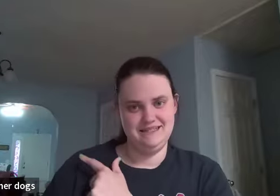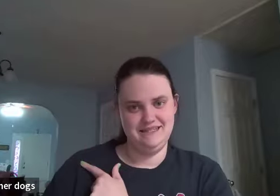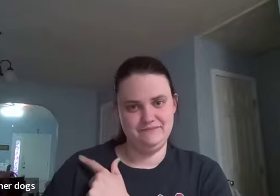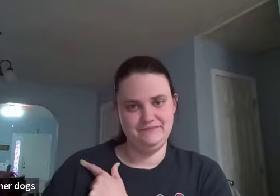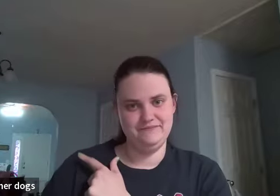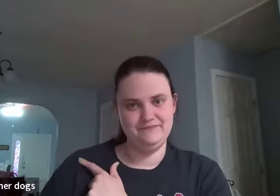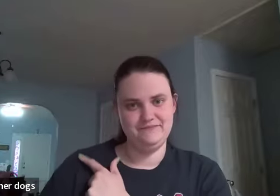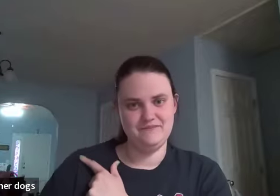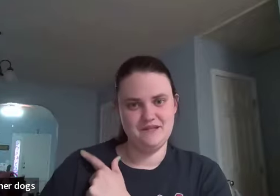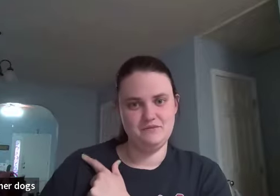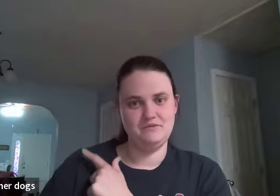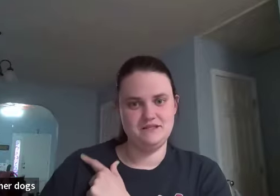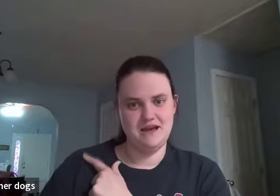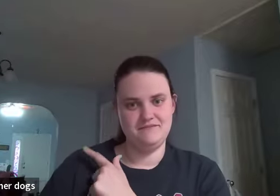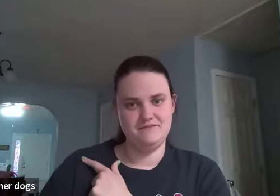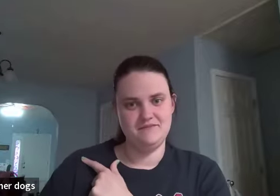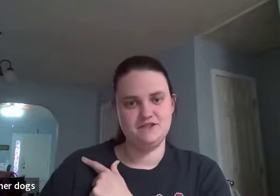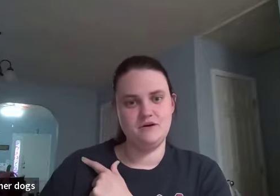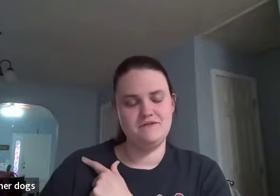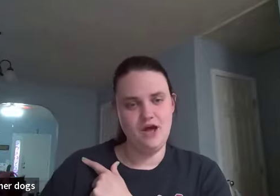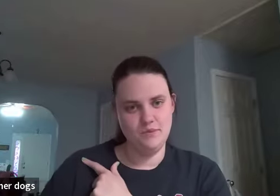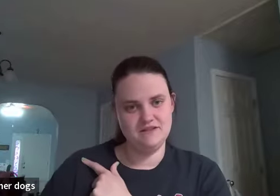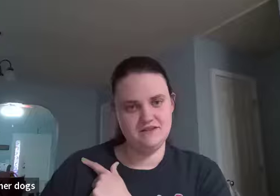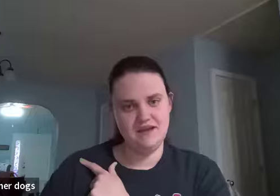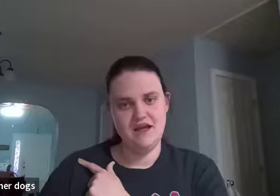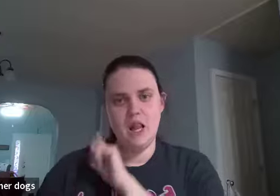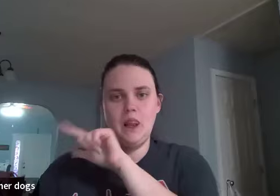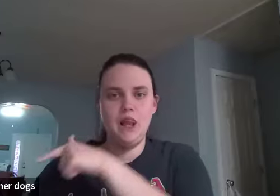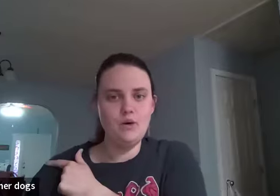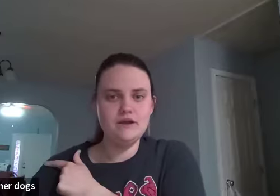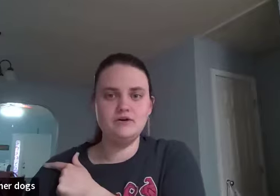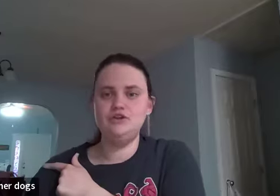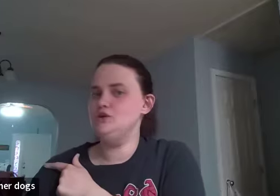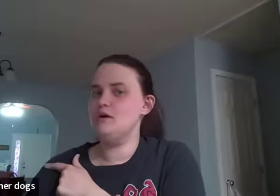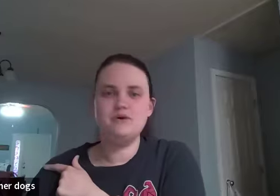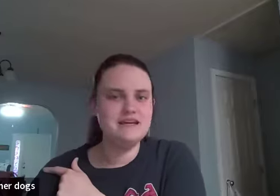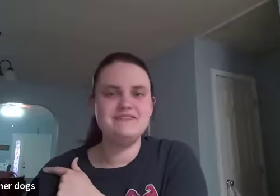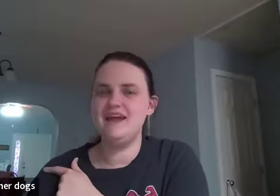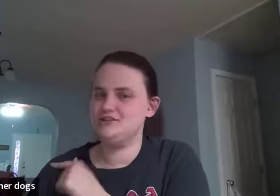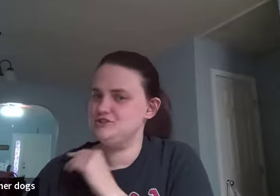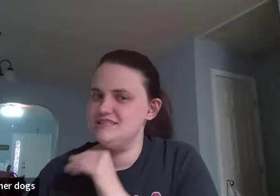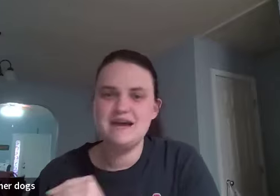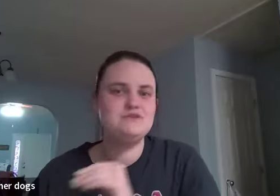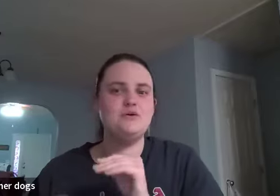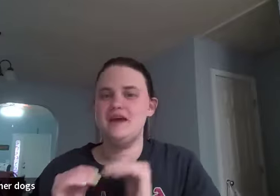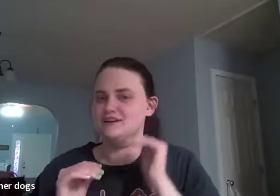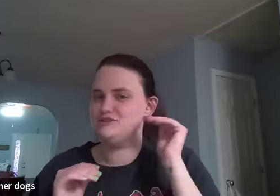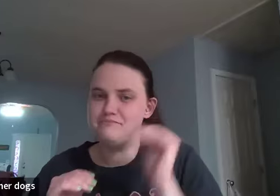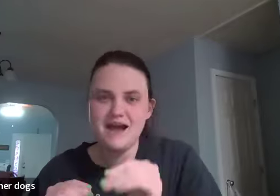lazy with one tap. So if it helps to think loyal, you are putting in the extra step, you're going the extra